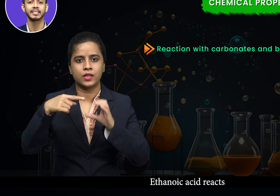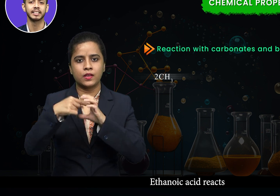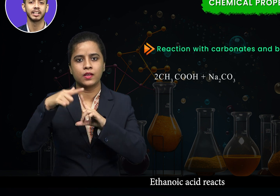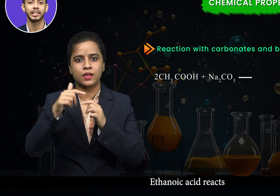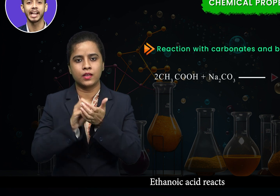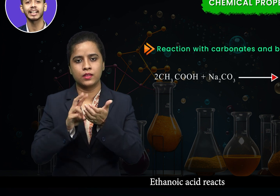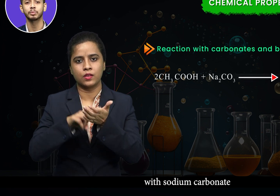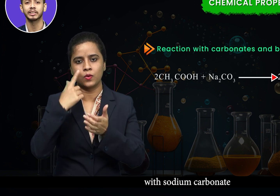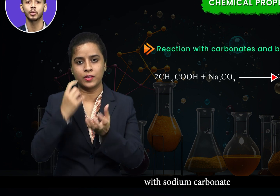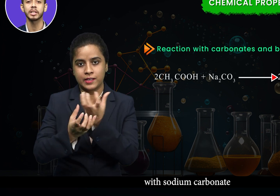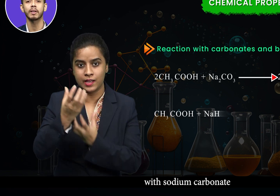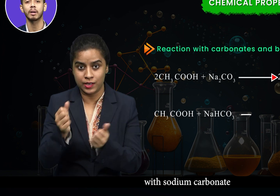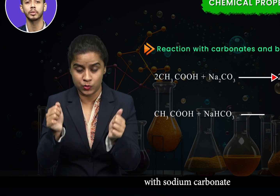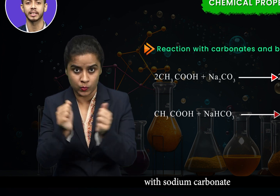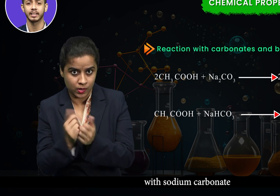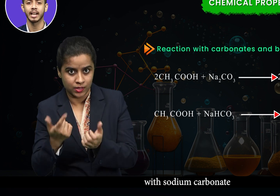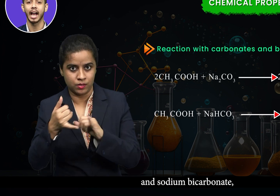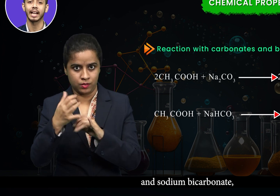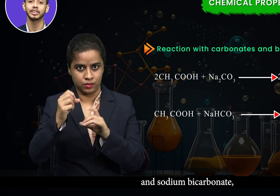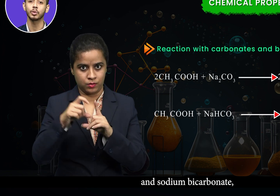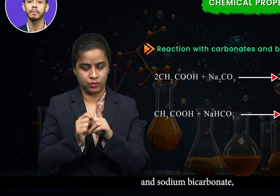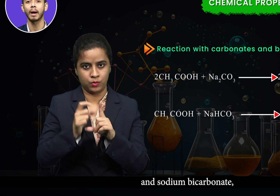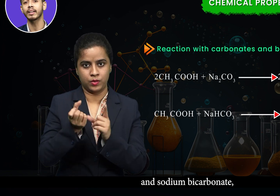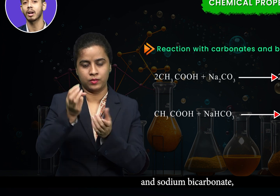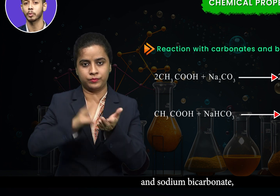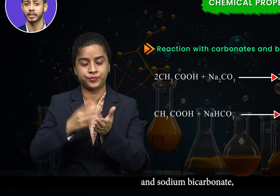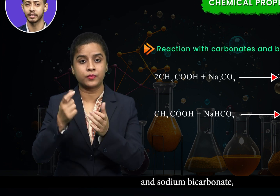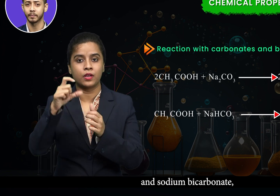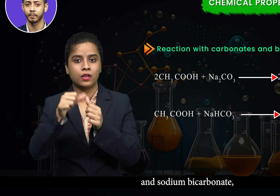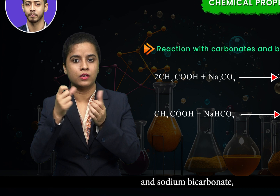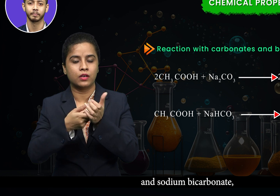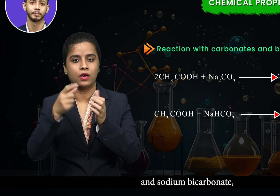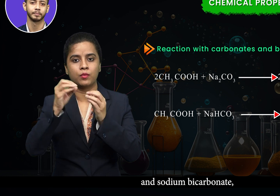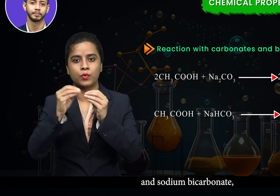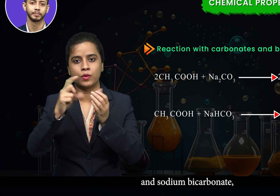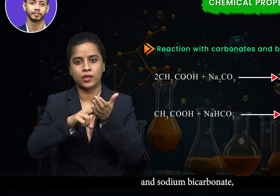Ethanoic acid reacts with sodium carbonate and sodium bicarbonate